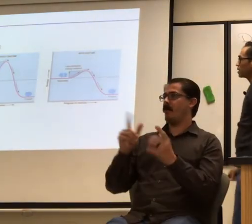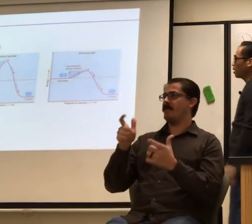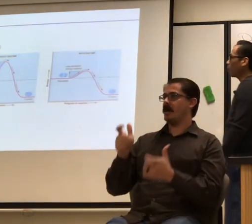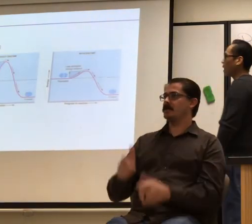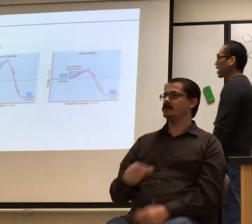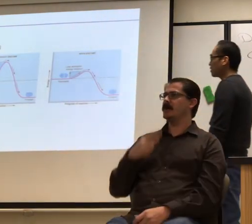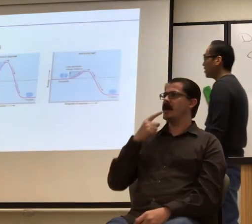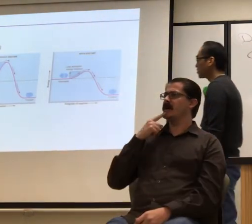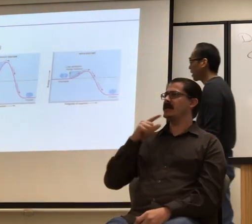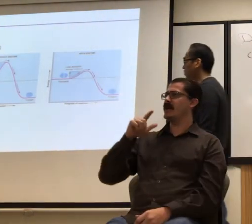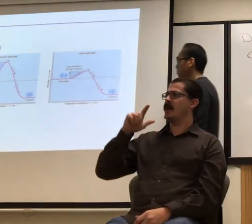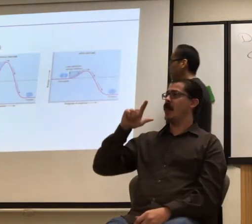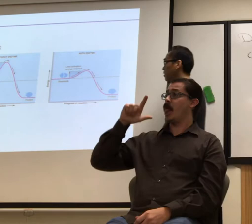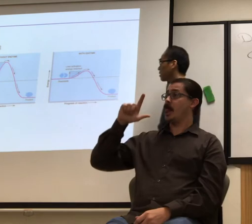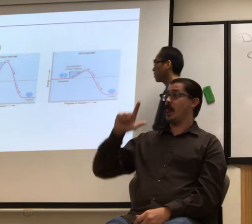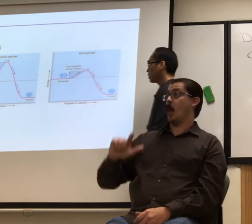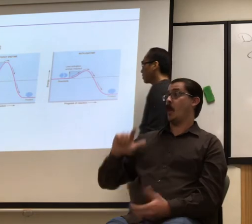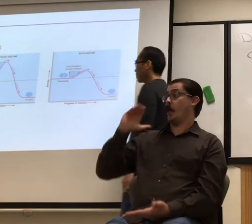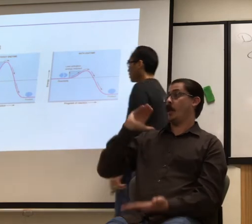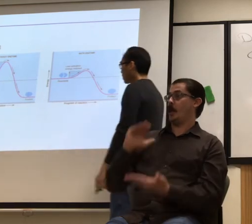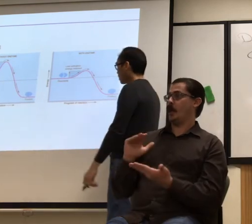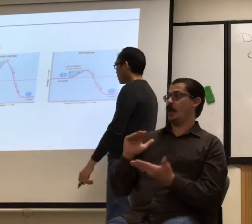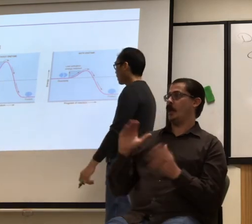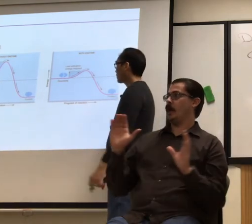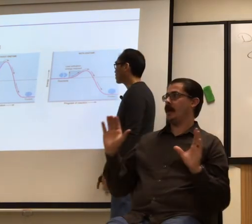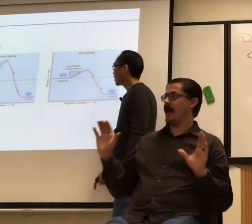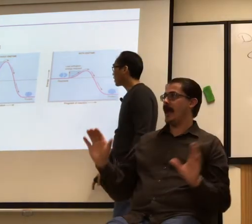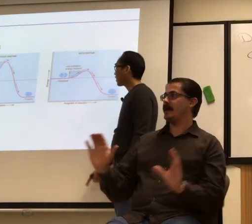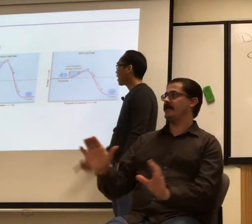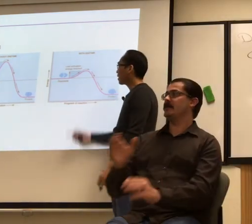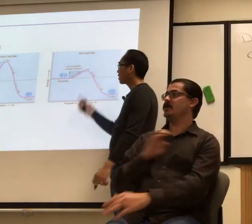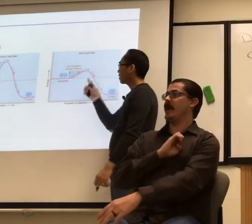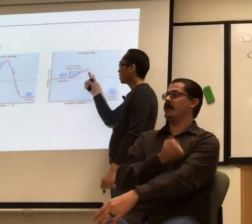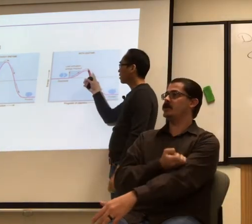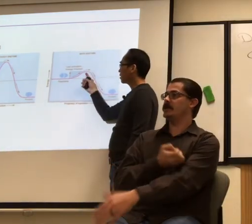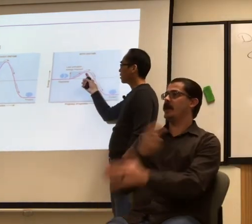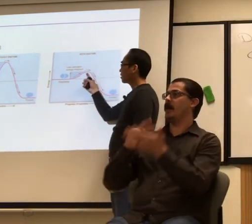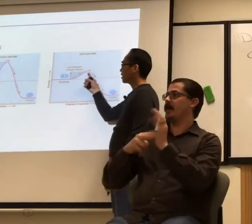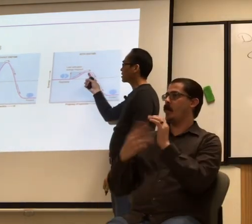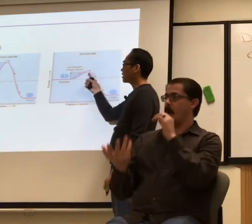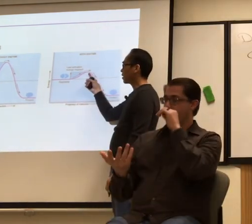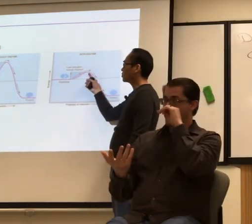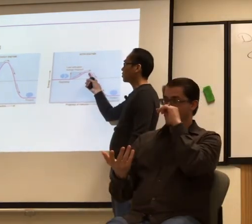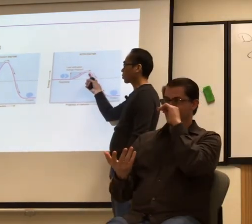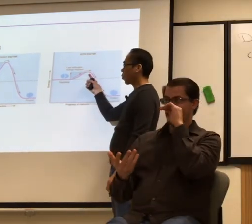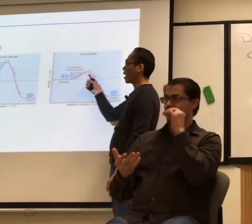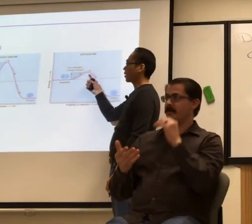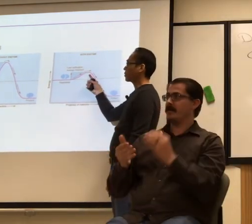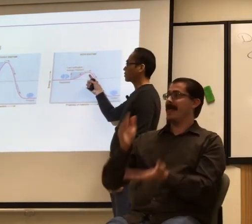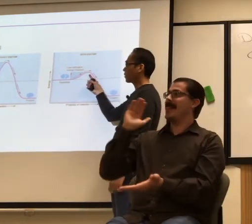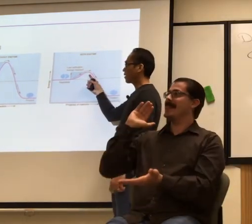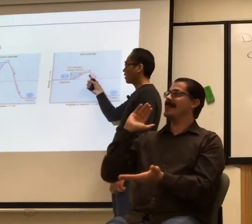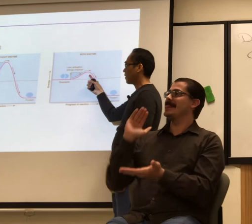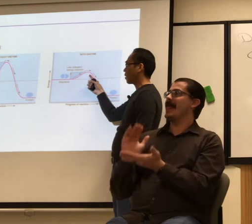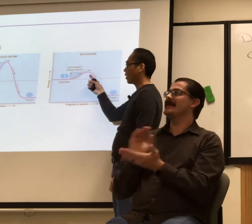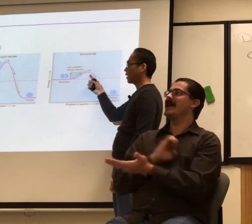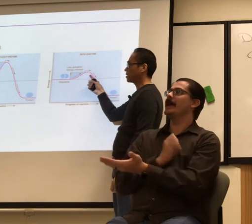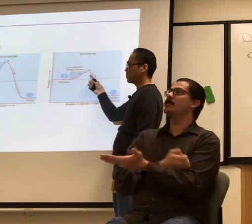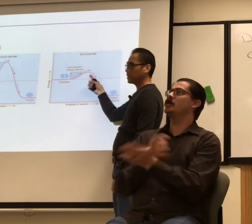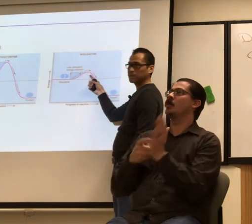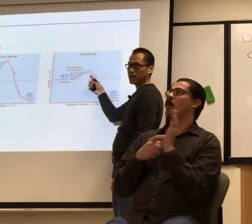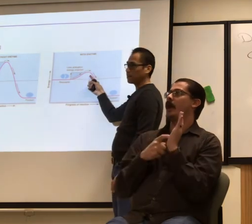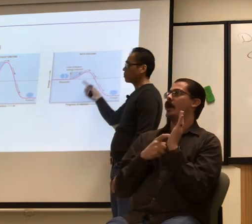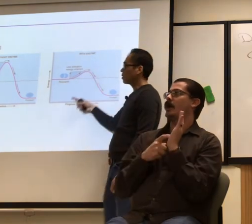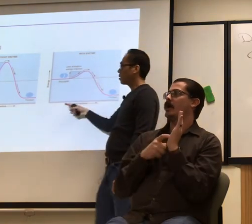When I said lower activation energy, I'm saying that less energy required, so that in that way